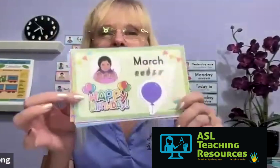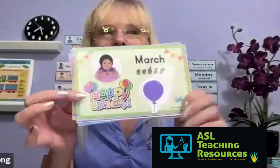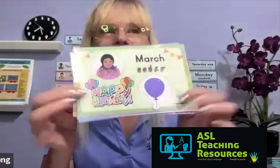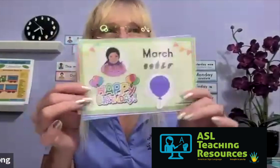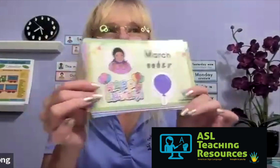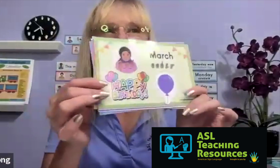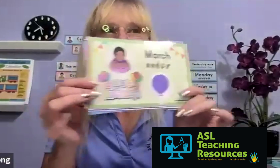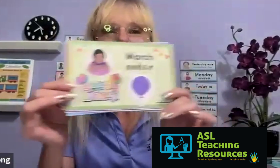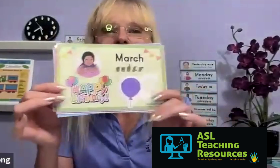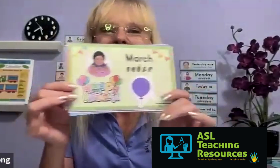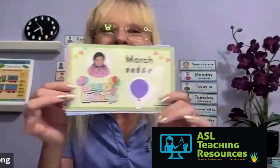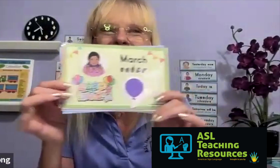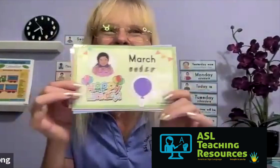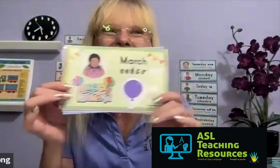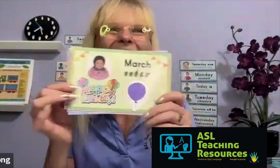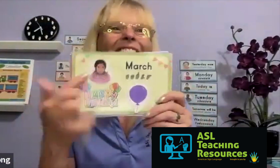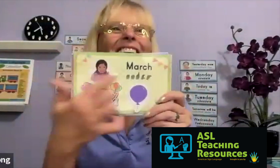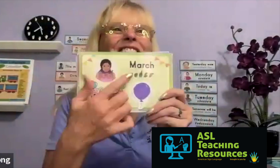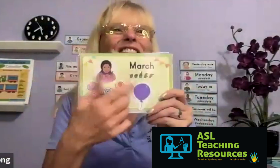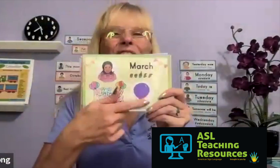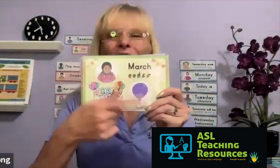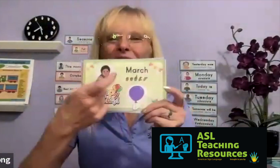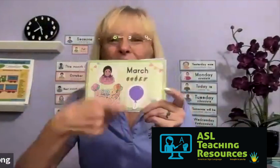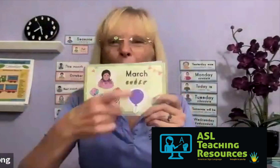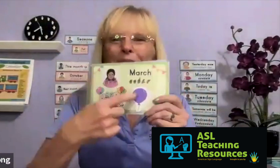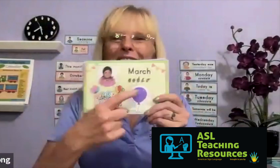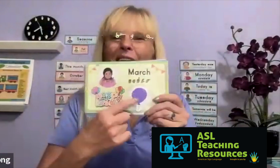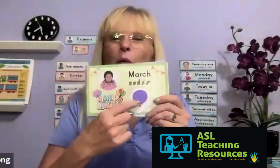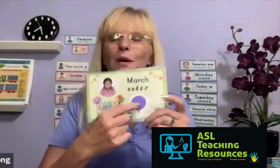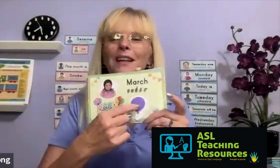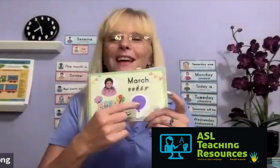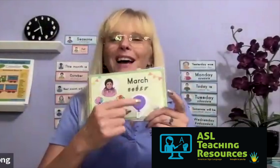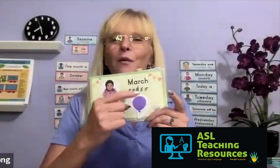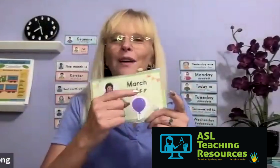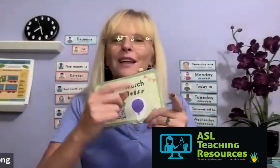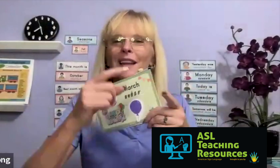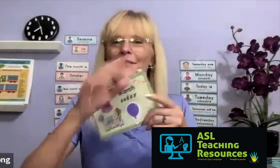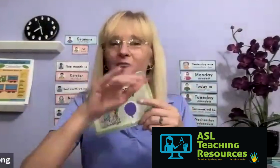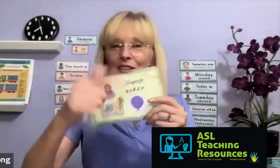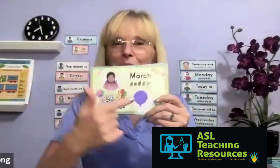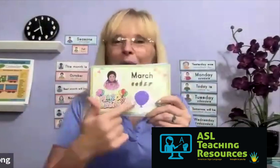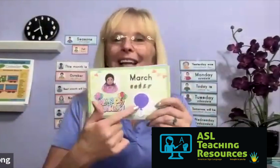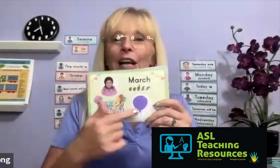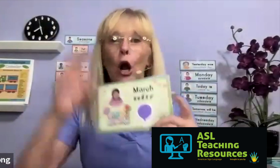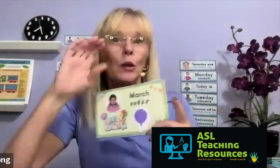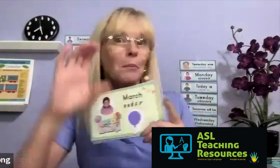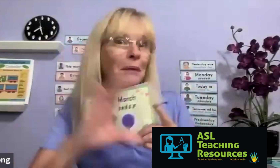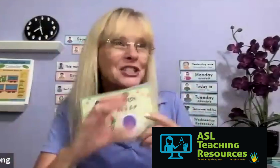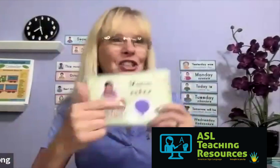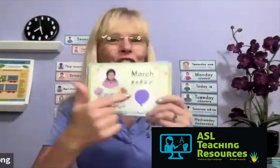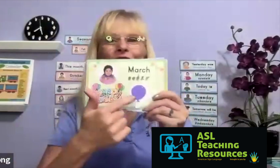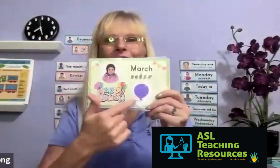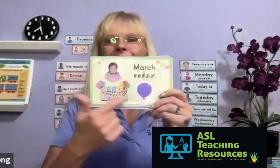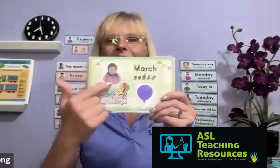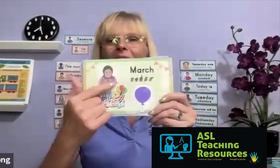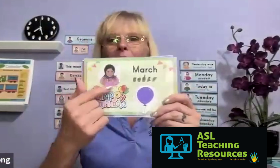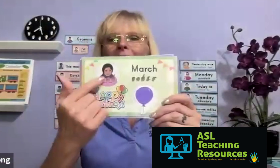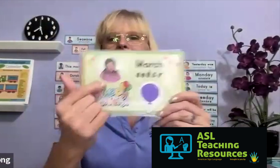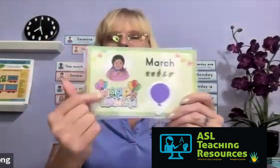that adorable? So you can swap this out with finger spelling or the picture, and it's